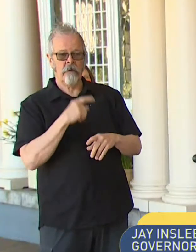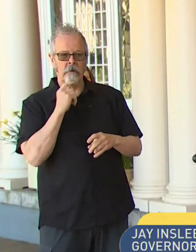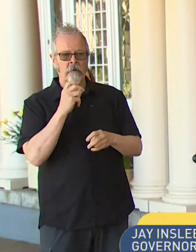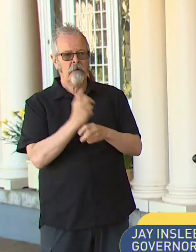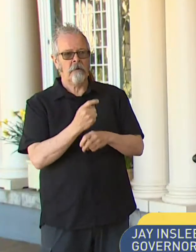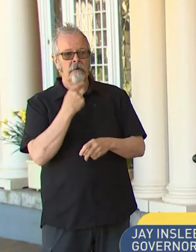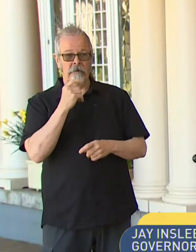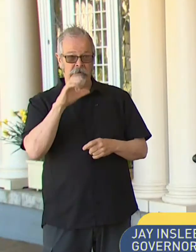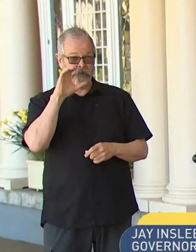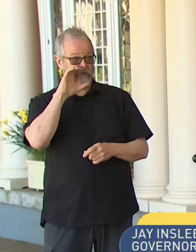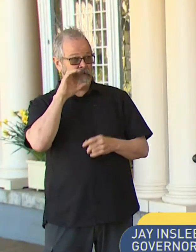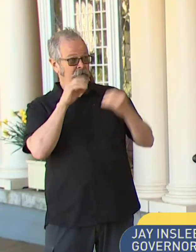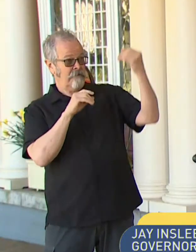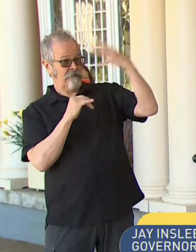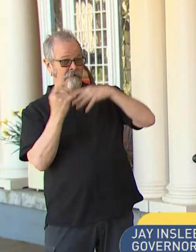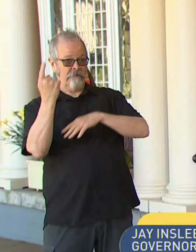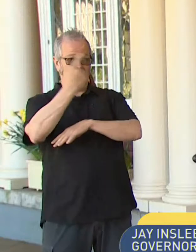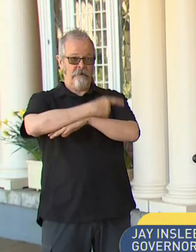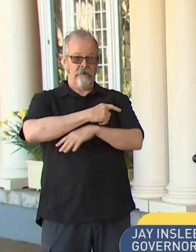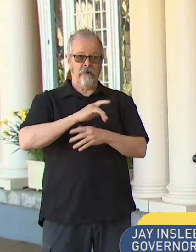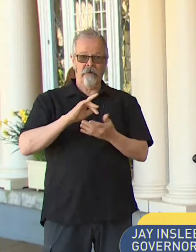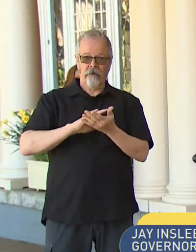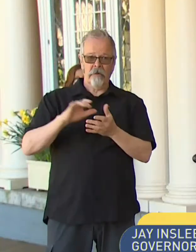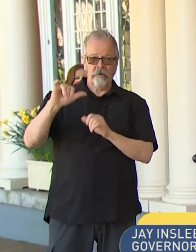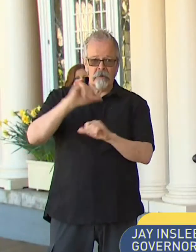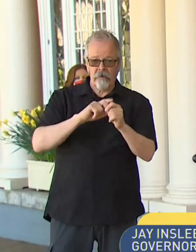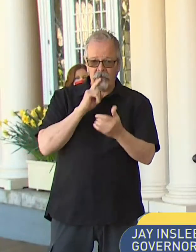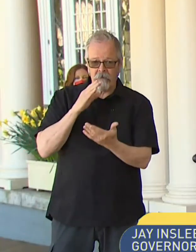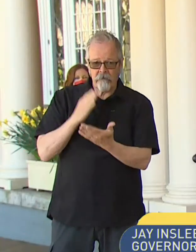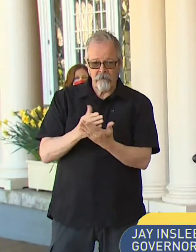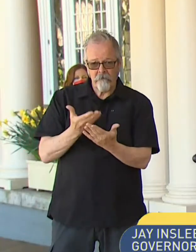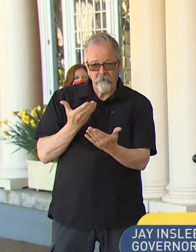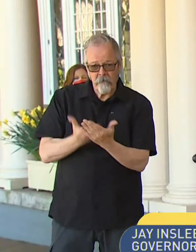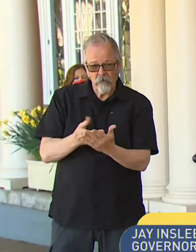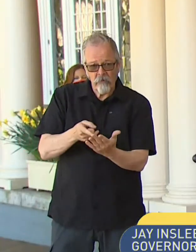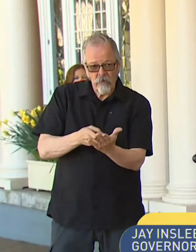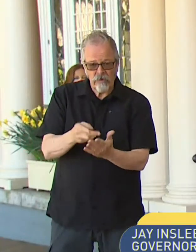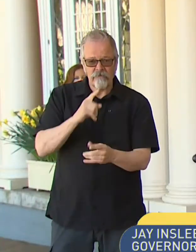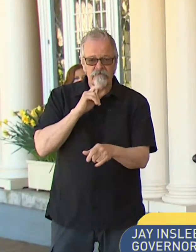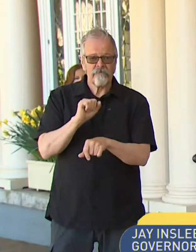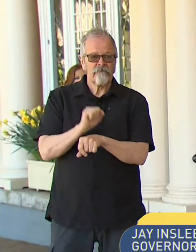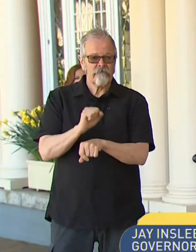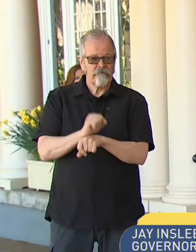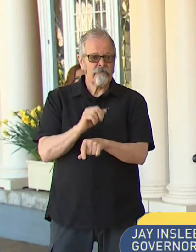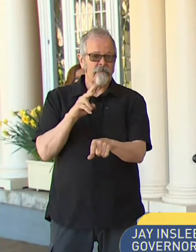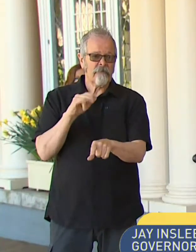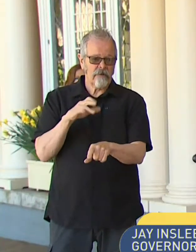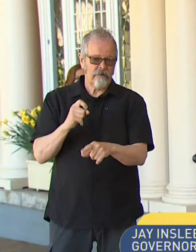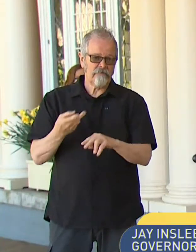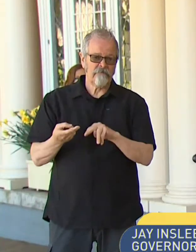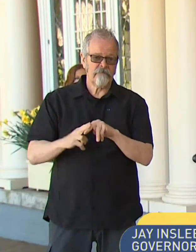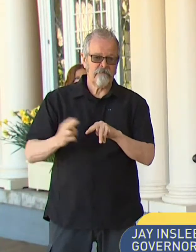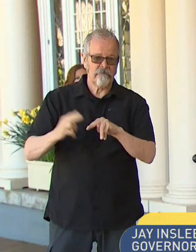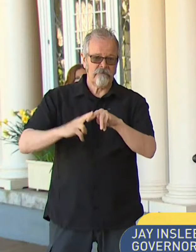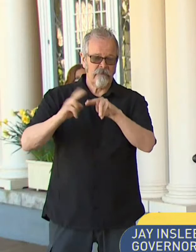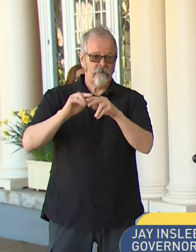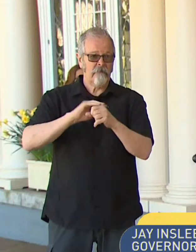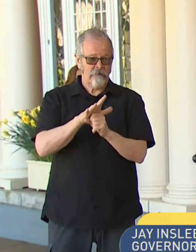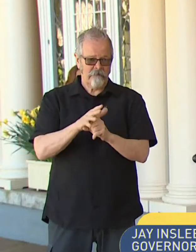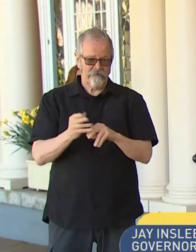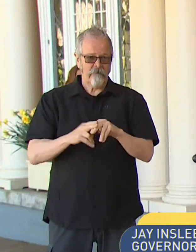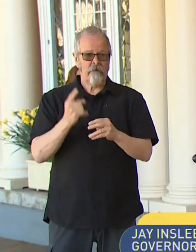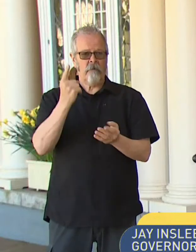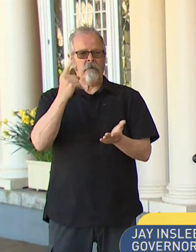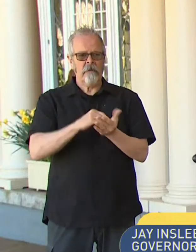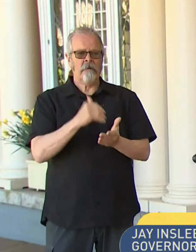but it is the medical scientific truth and we have to face it. Cases have grown to over 1,000